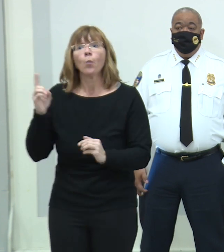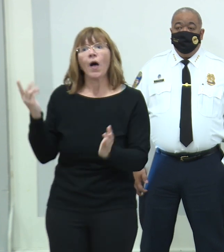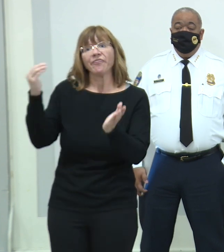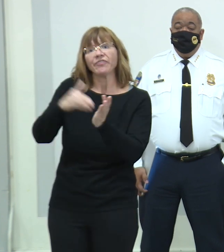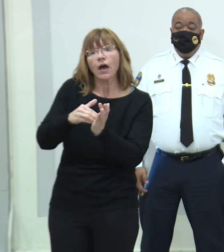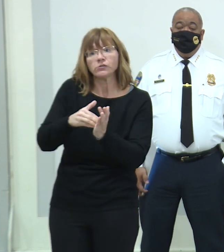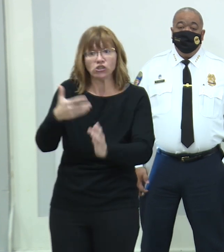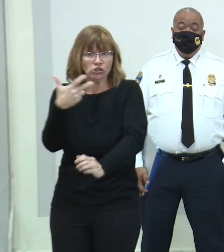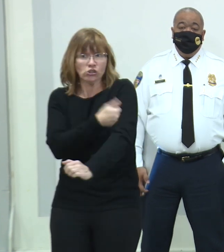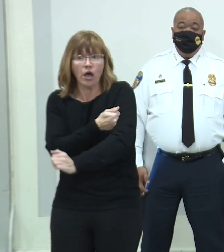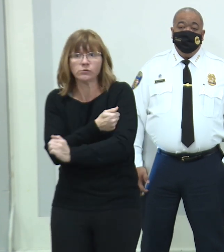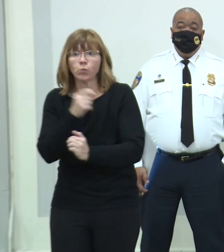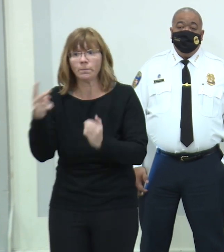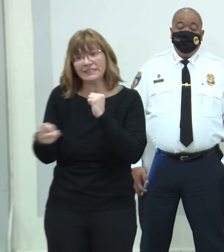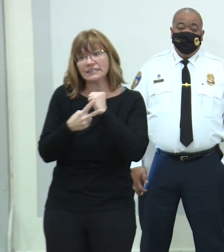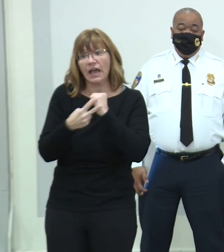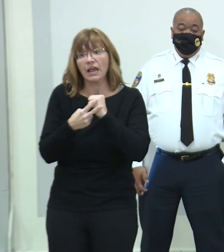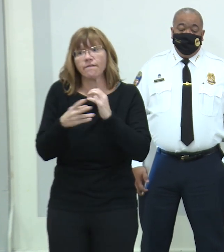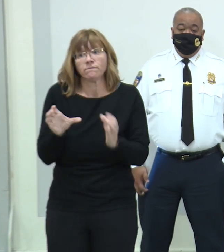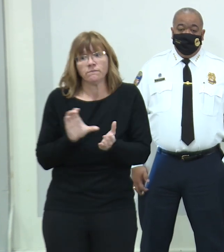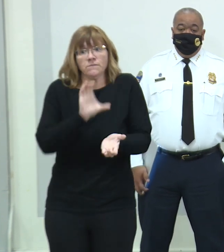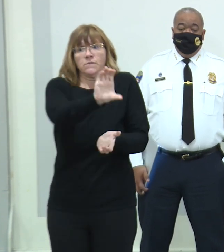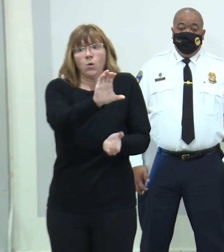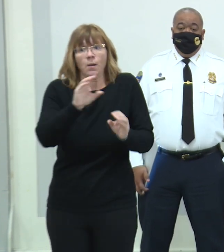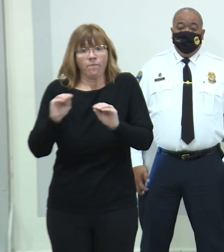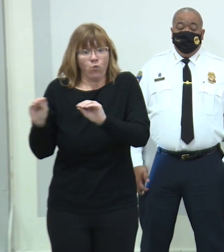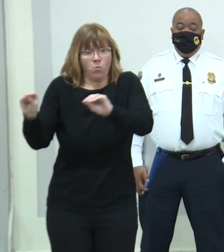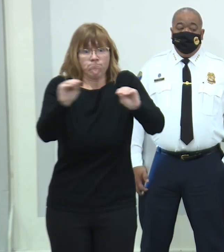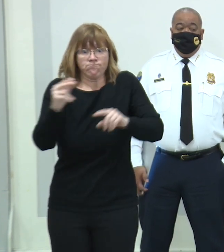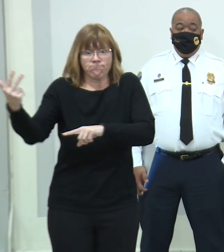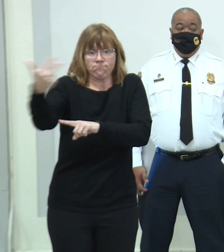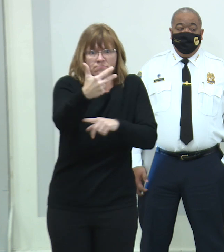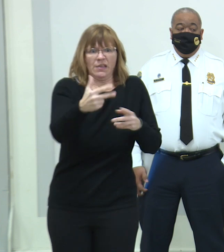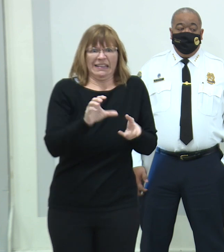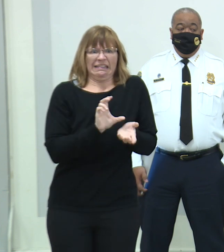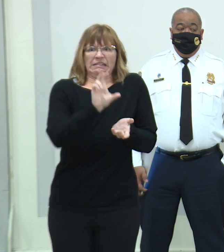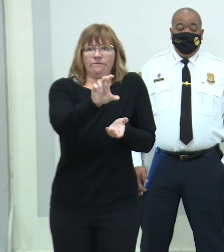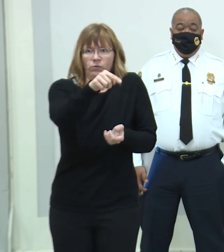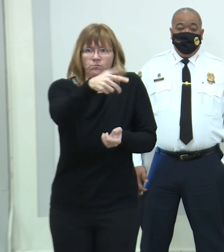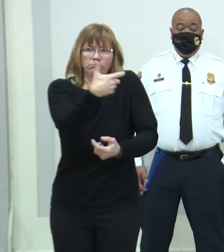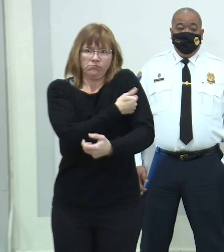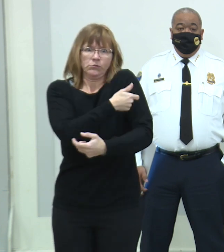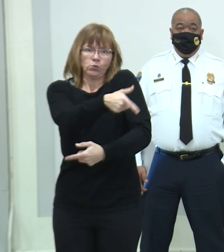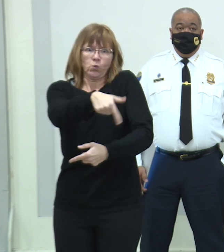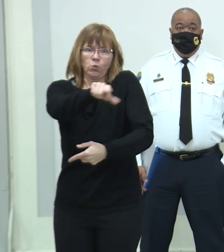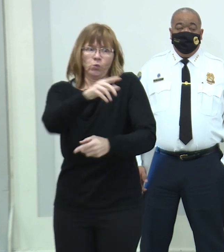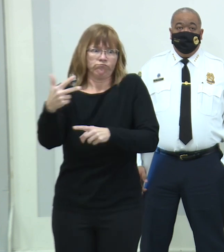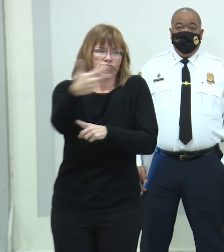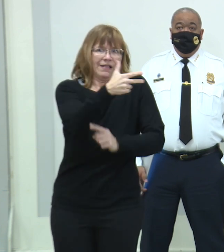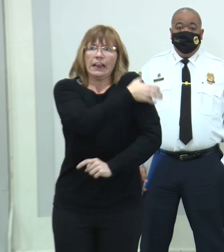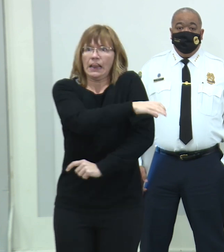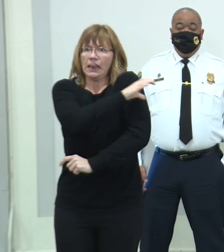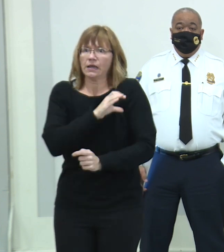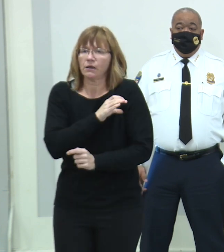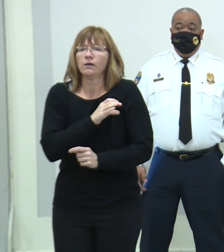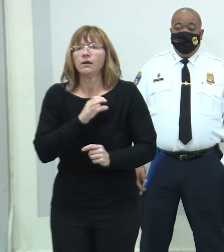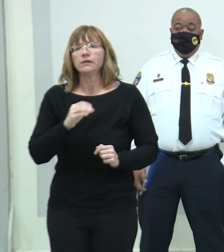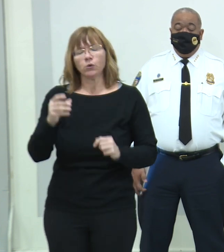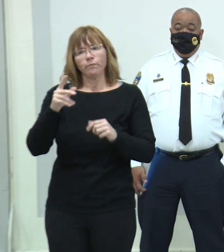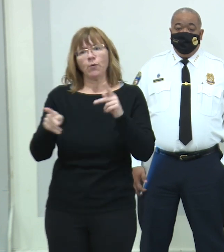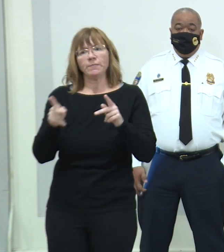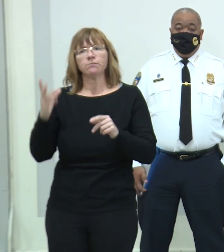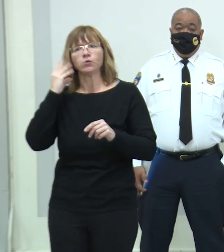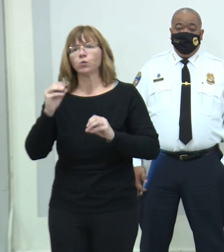clinics serving Baltimore City older adults living in senior housing sites and individuals experiencing homelessness living in congregate